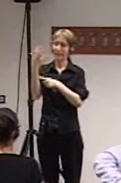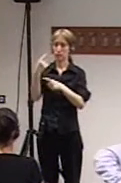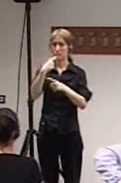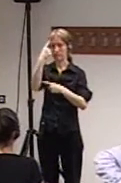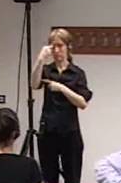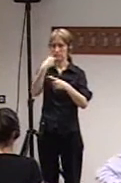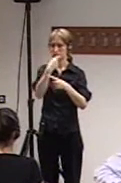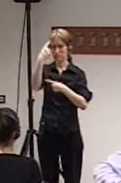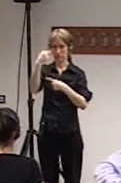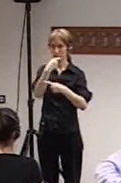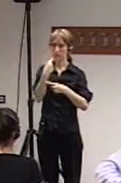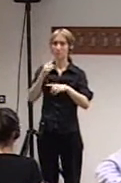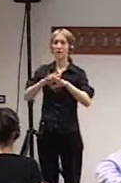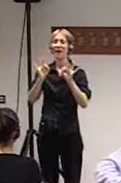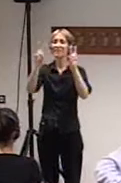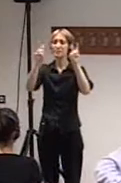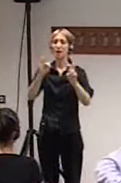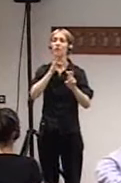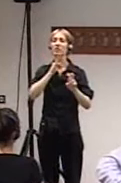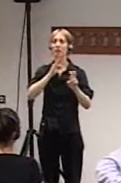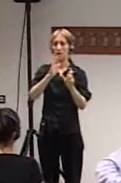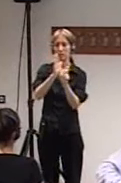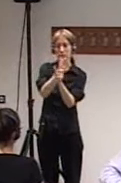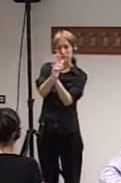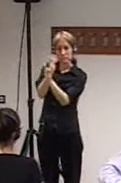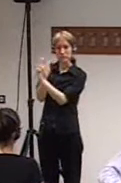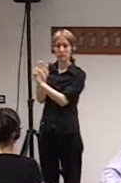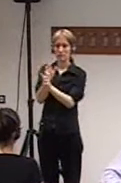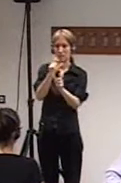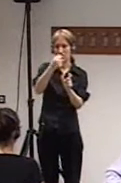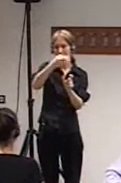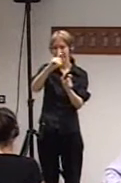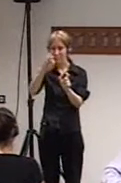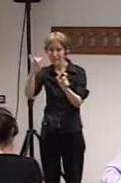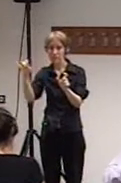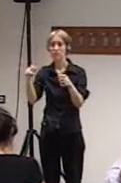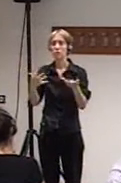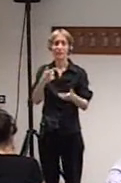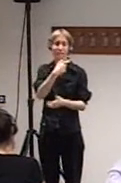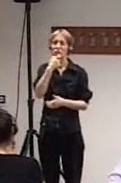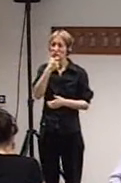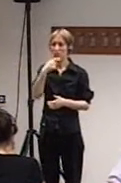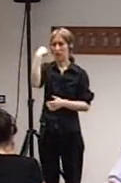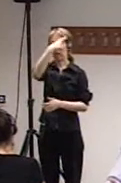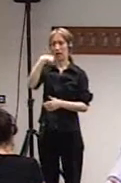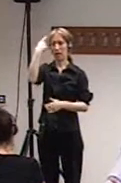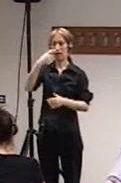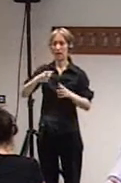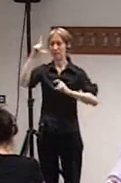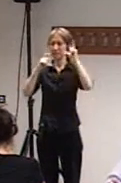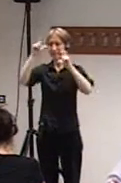the lips and the hand to decode the signs, the signal, sorry. So they